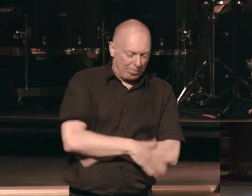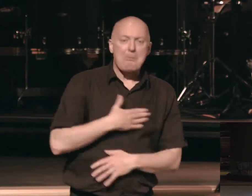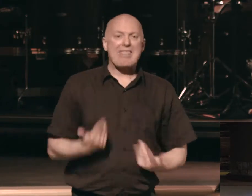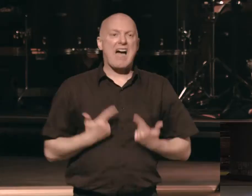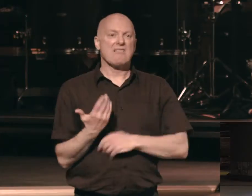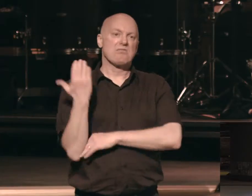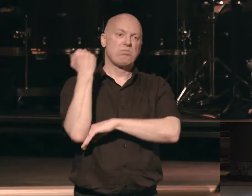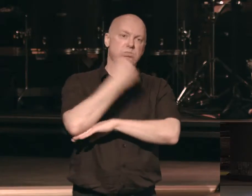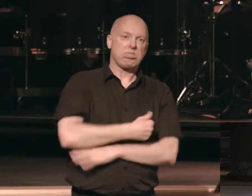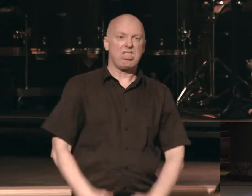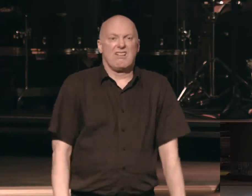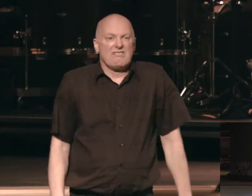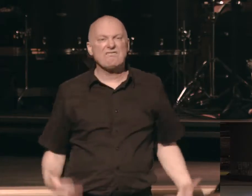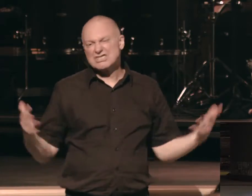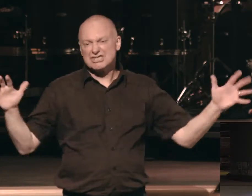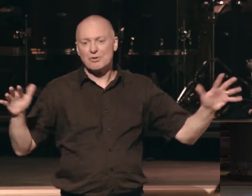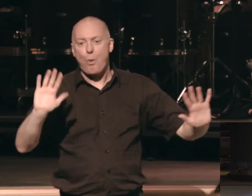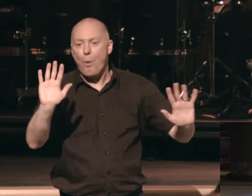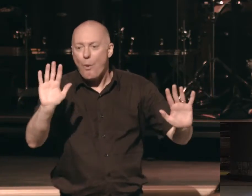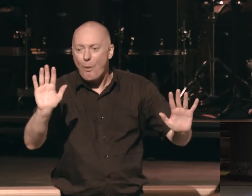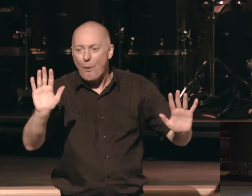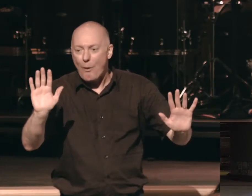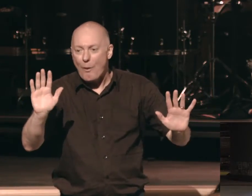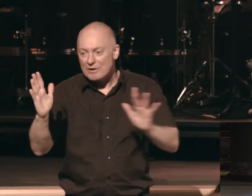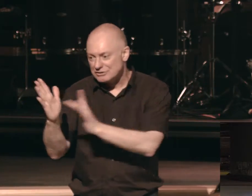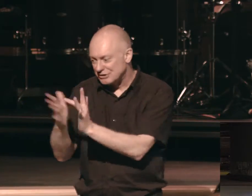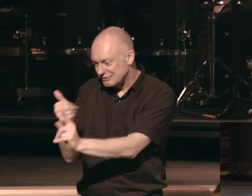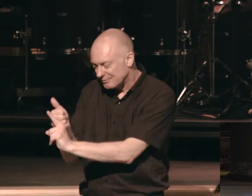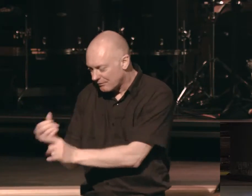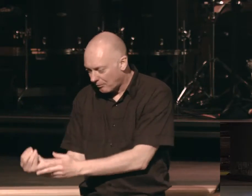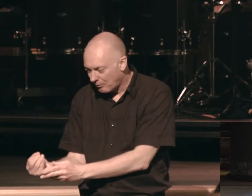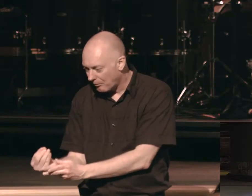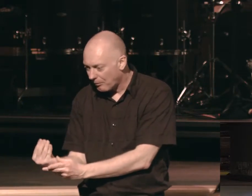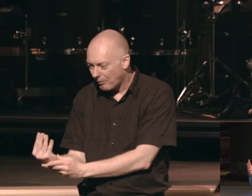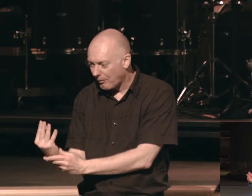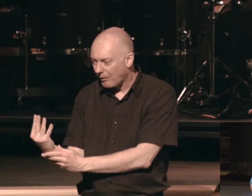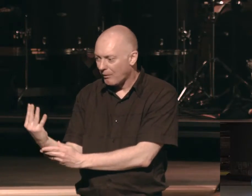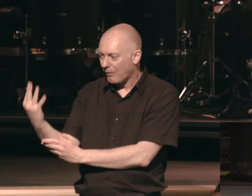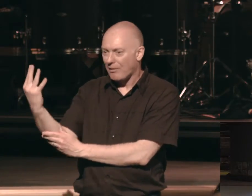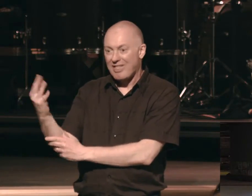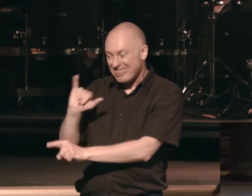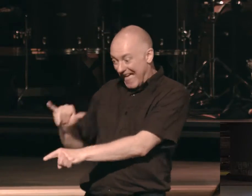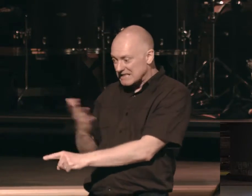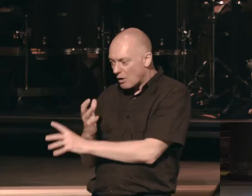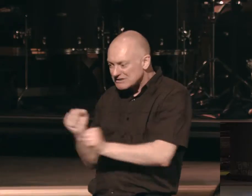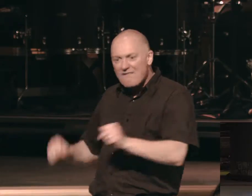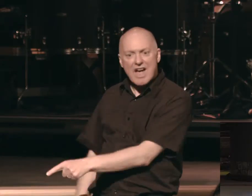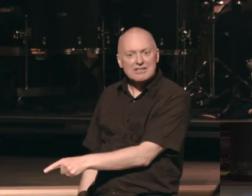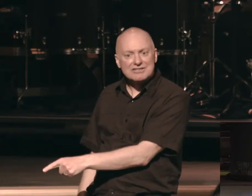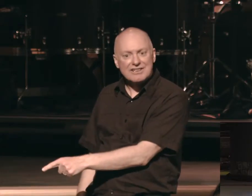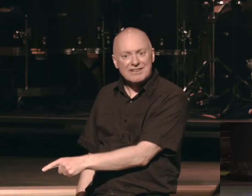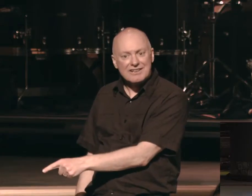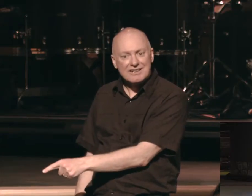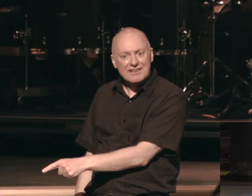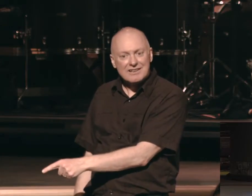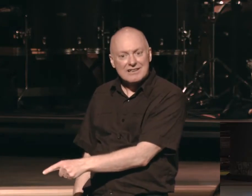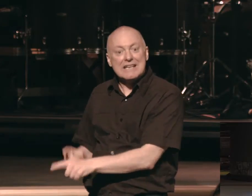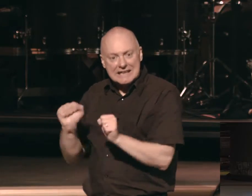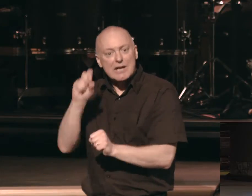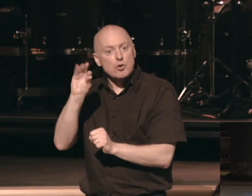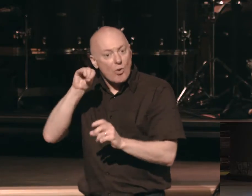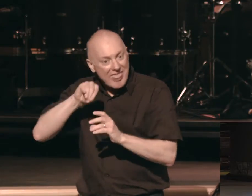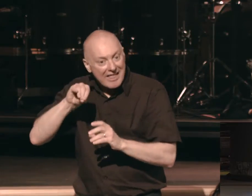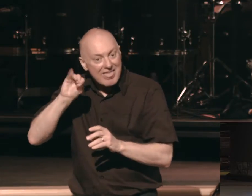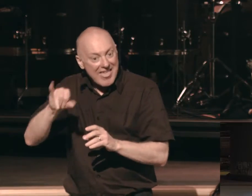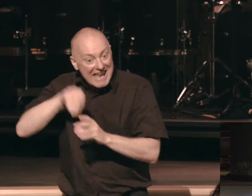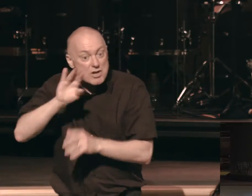now. But because of Jesus Christ, the original shoot and branch that formed into our salvation, the things that the Lord can do through